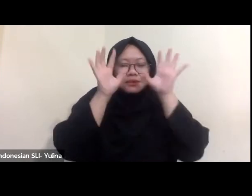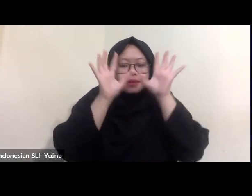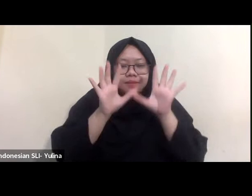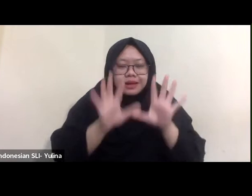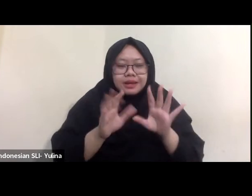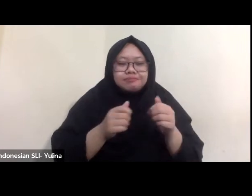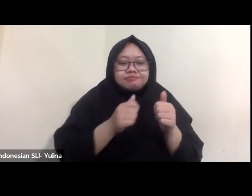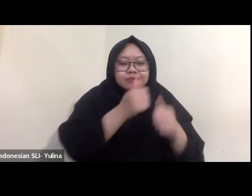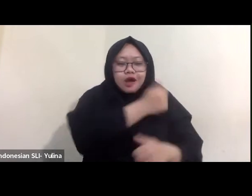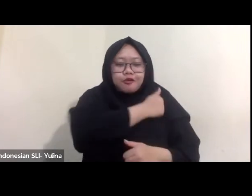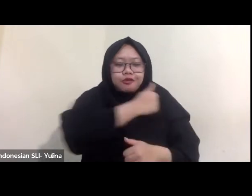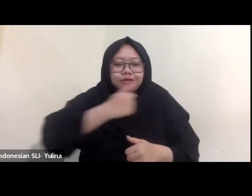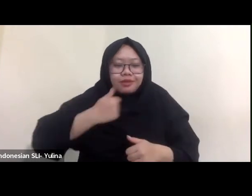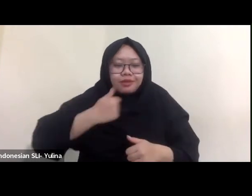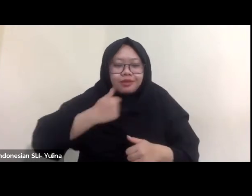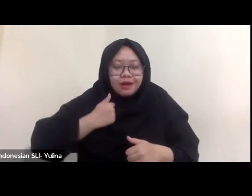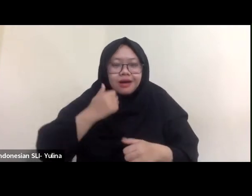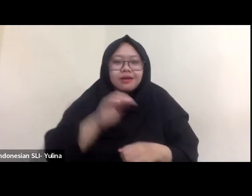38 countries